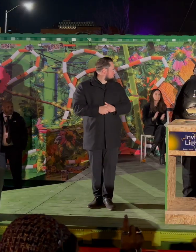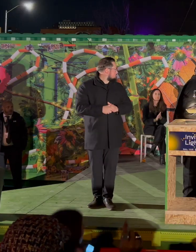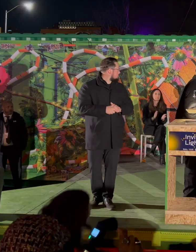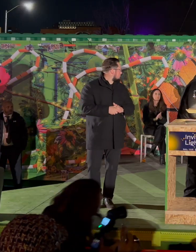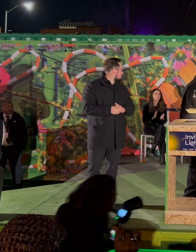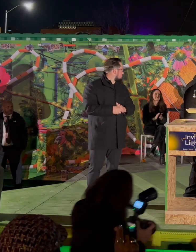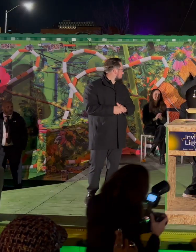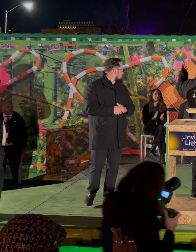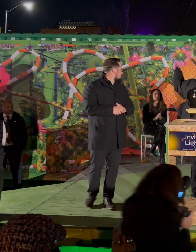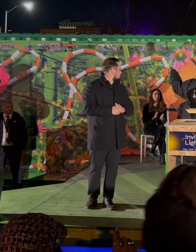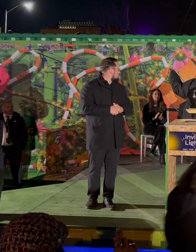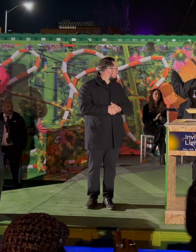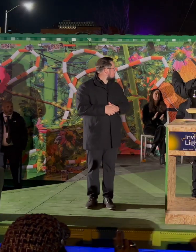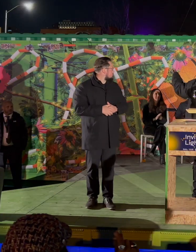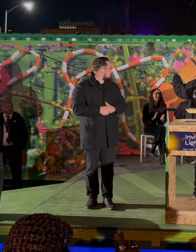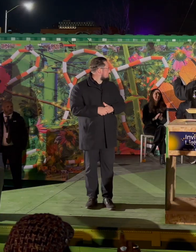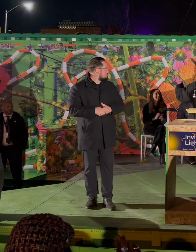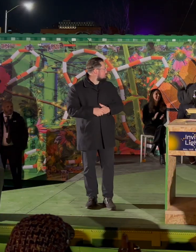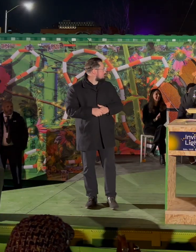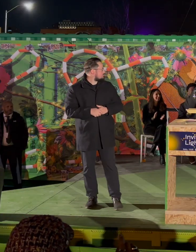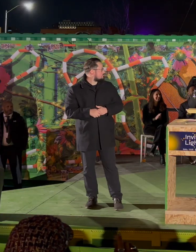on, guys.